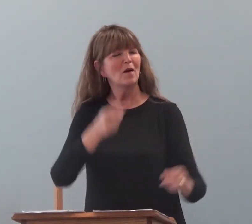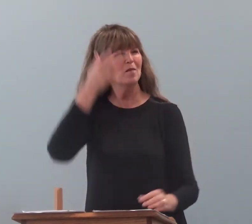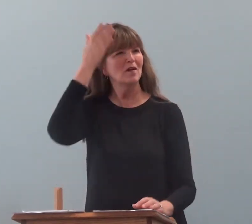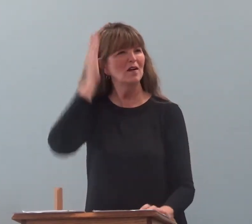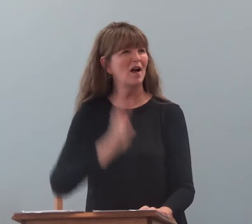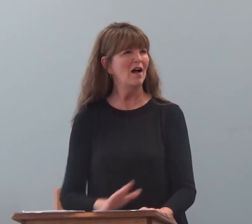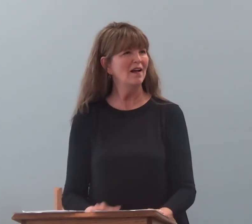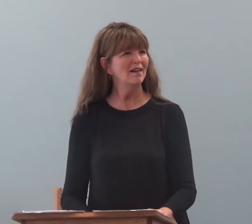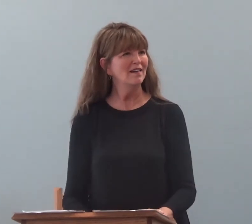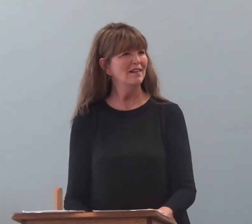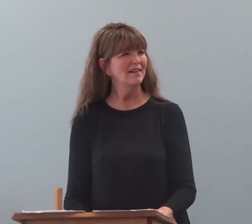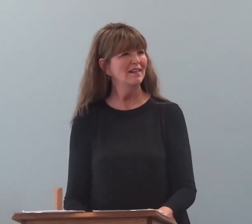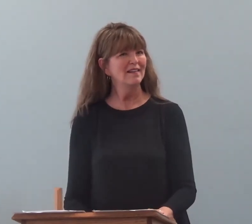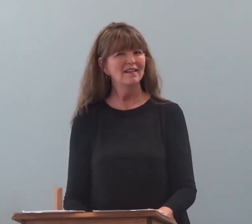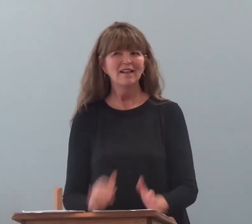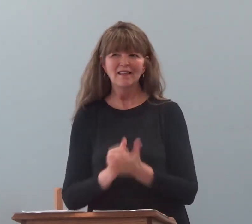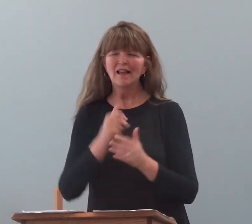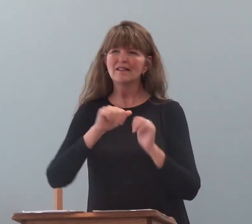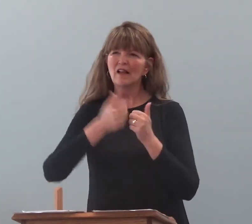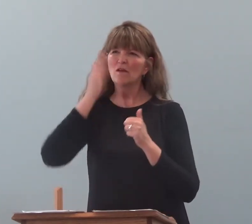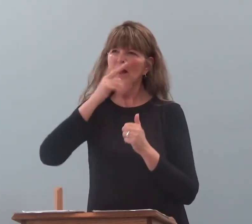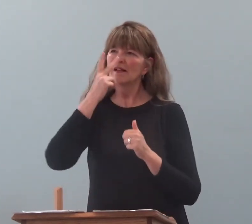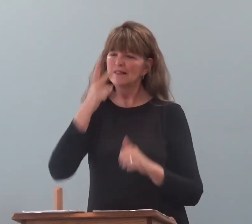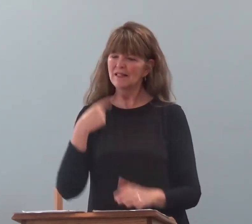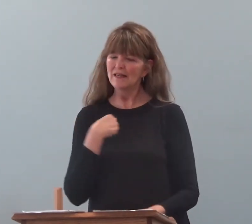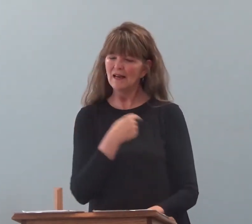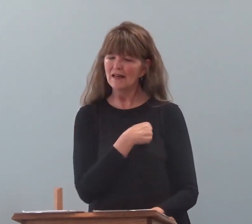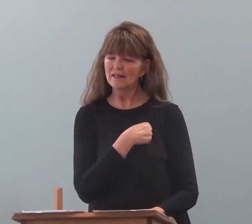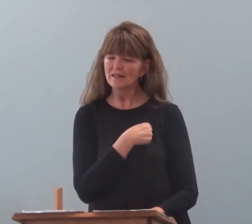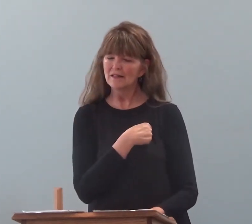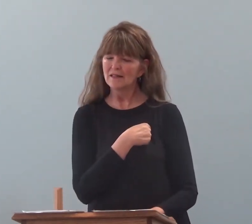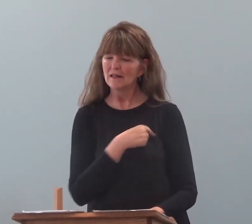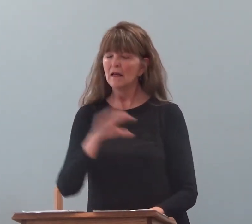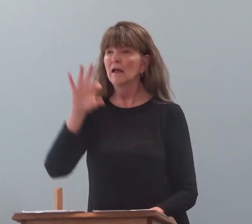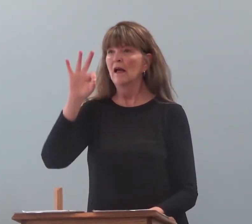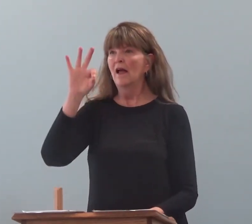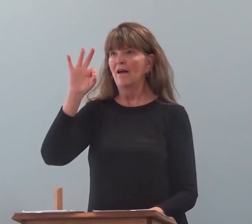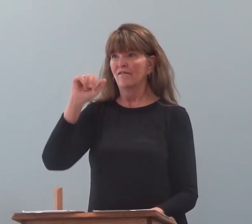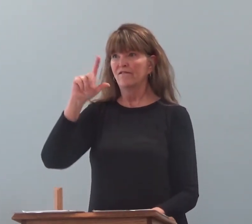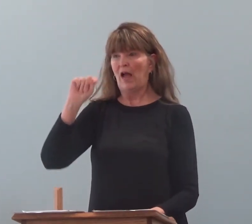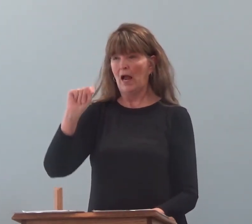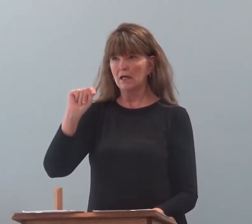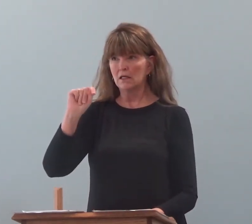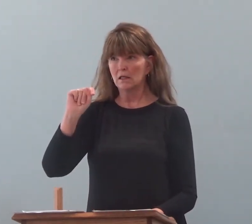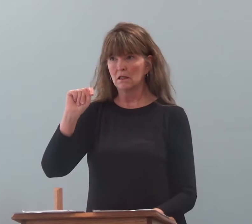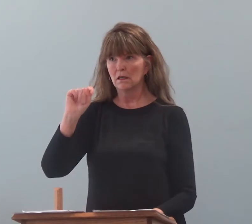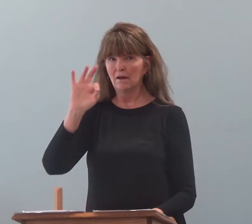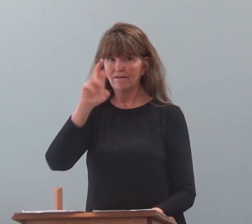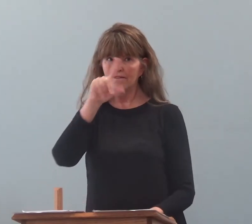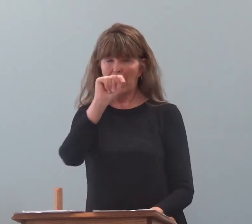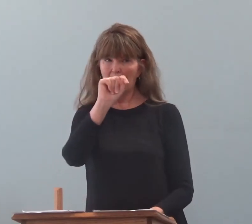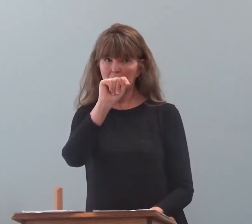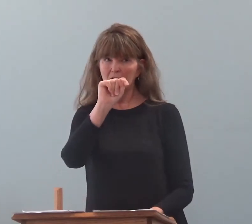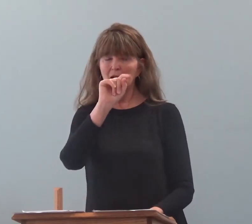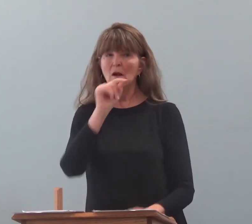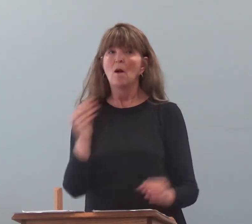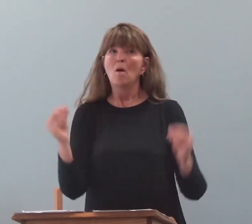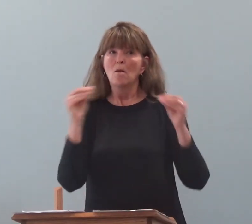as precious creations. Because that is exactly how God looks at us. And it is a fact,